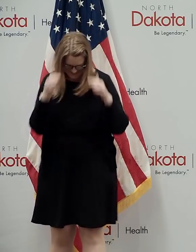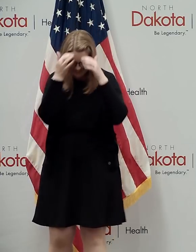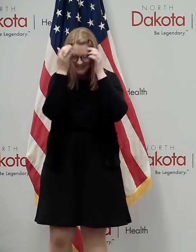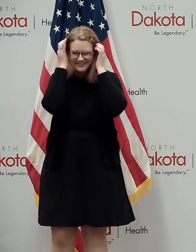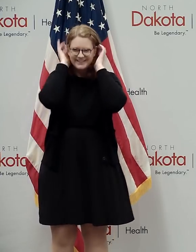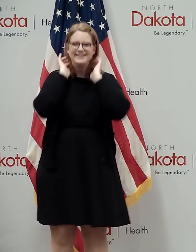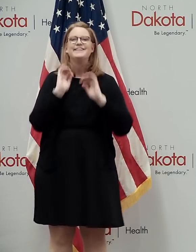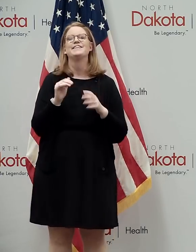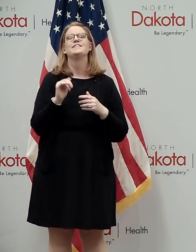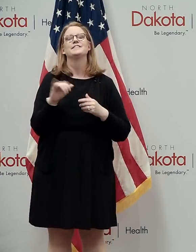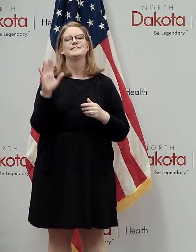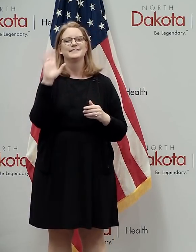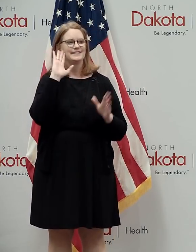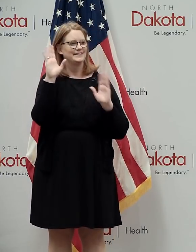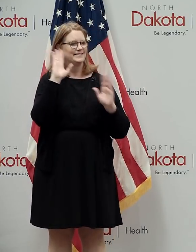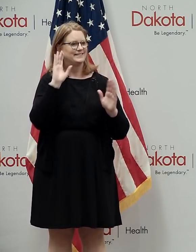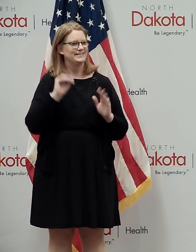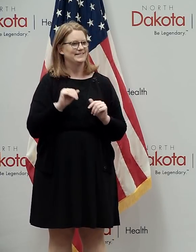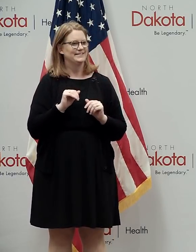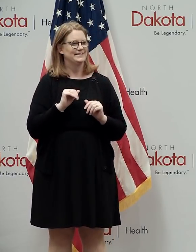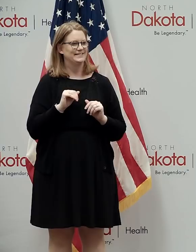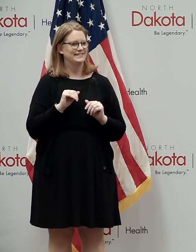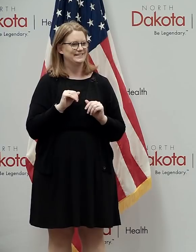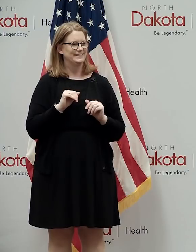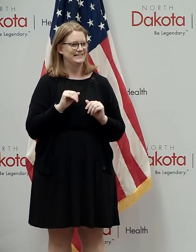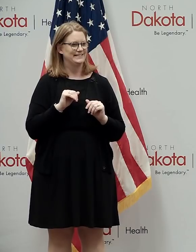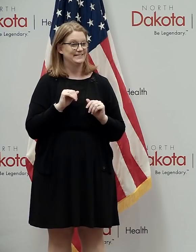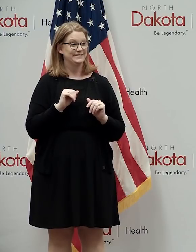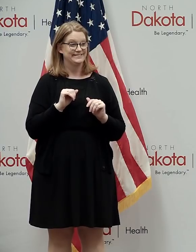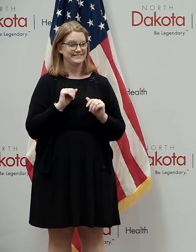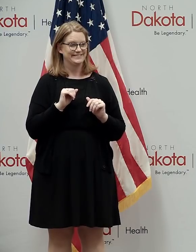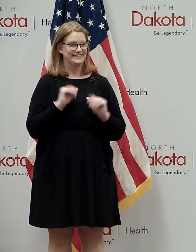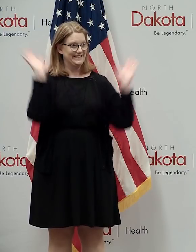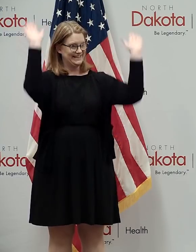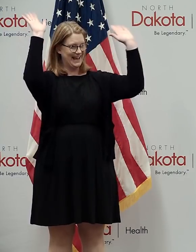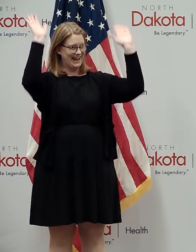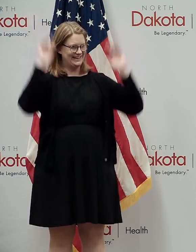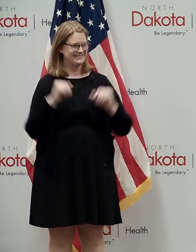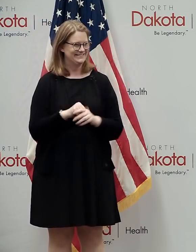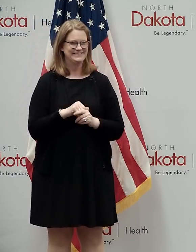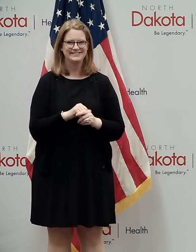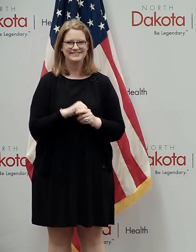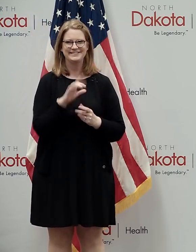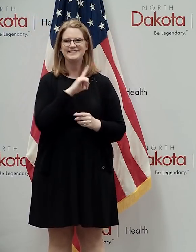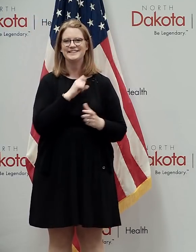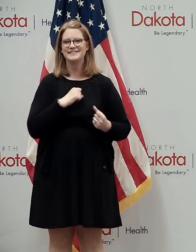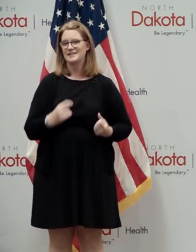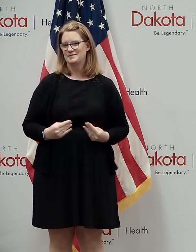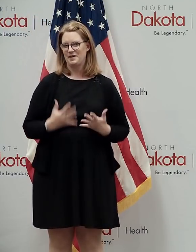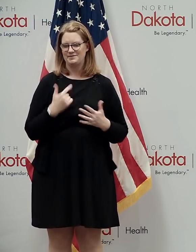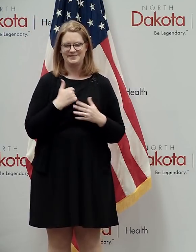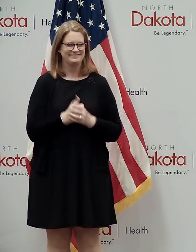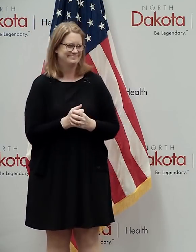Hi, my name is Michelle. Lindsay inspires me.